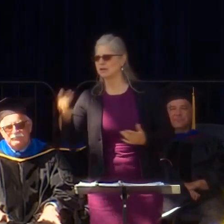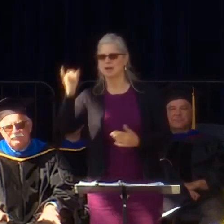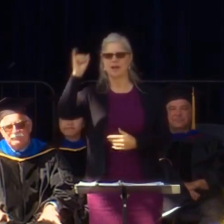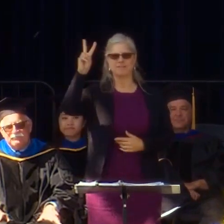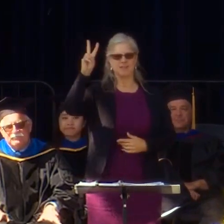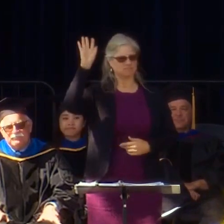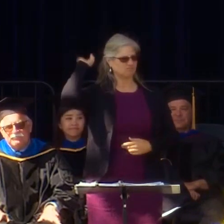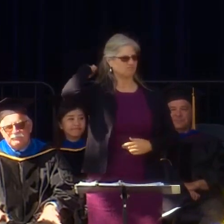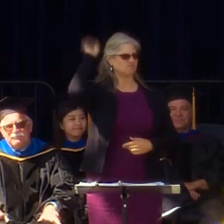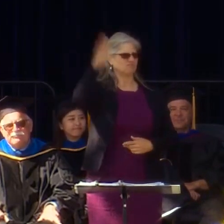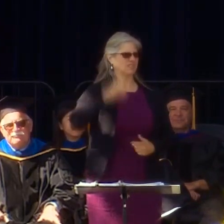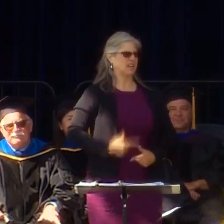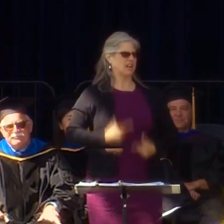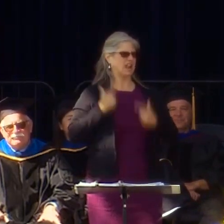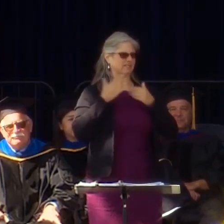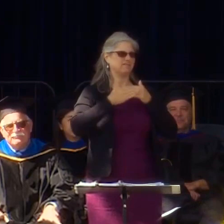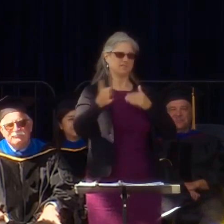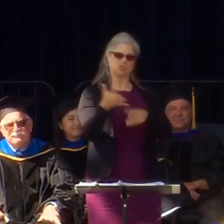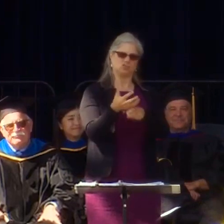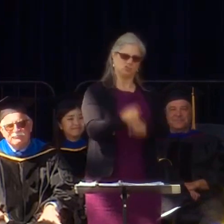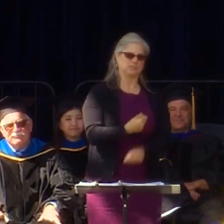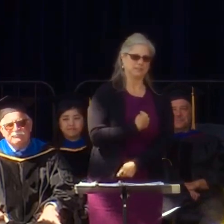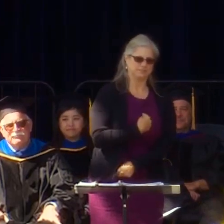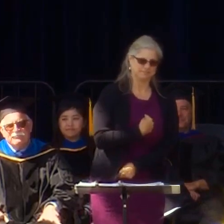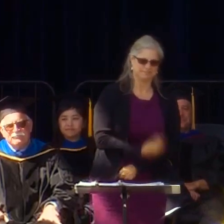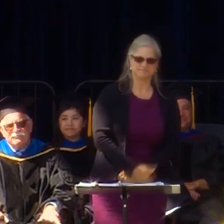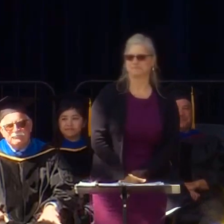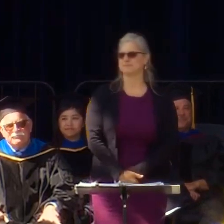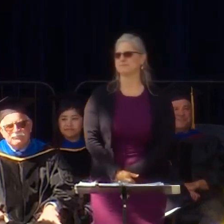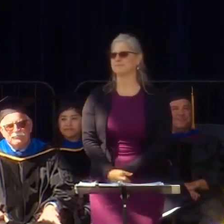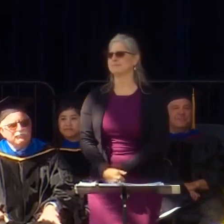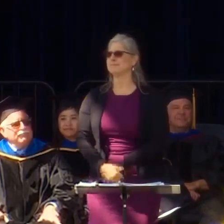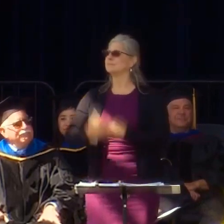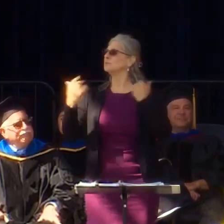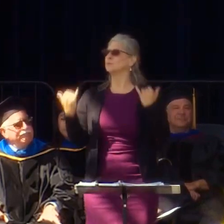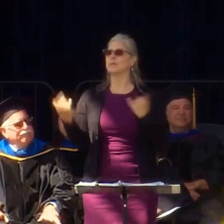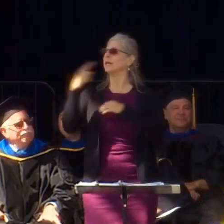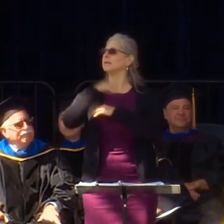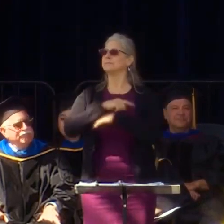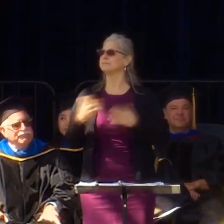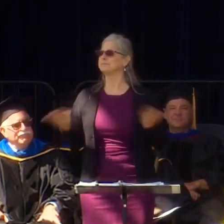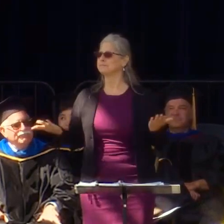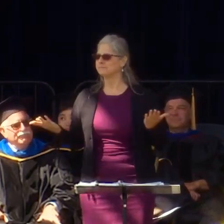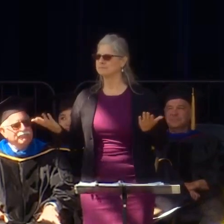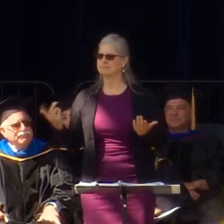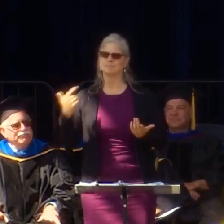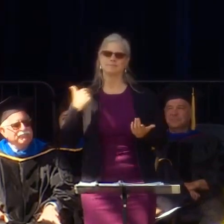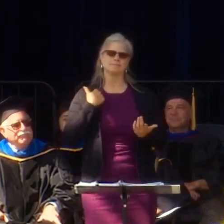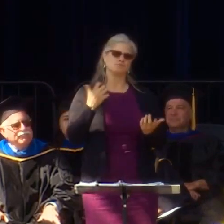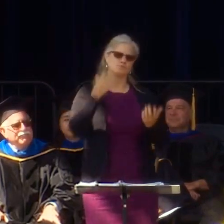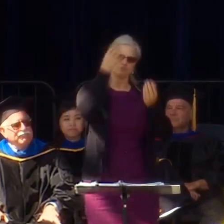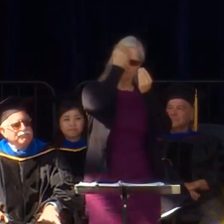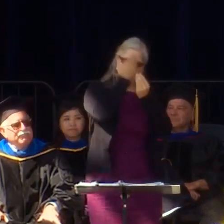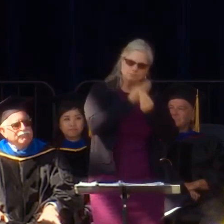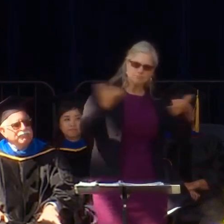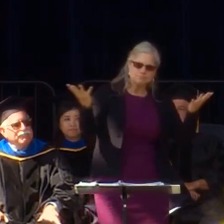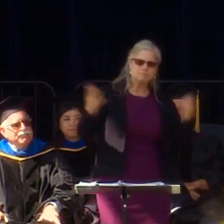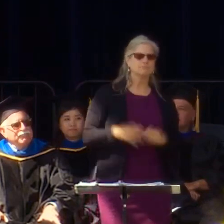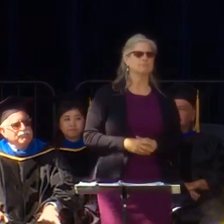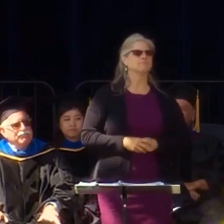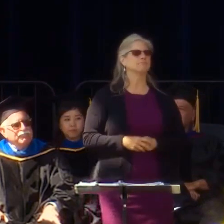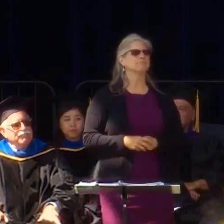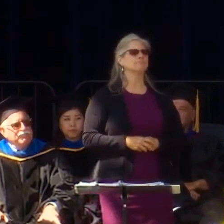all of your life. Trust me. Today, though, I want to talk to you about